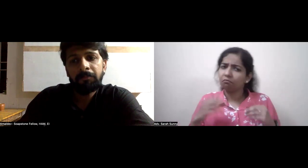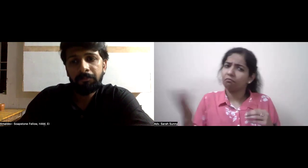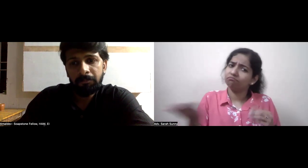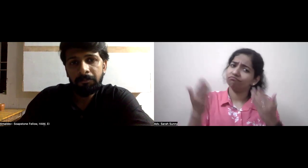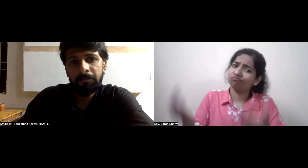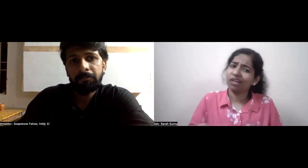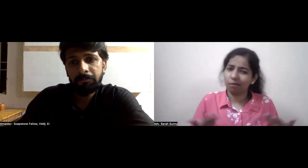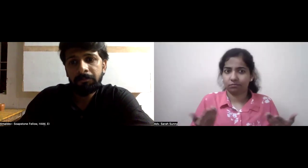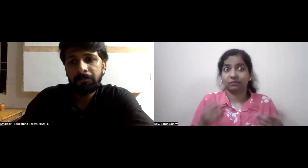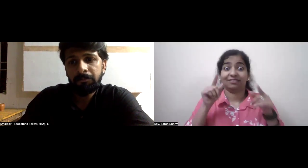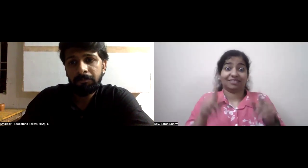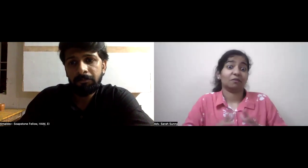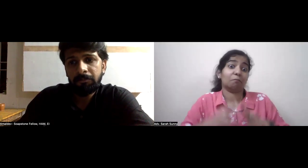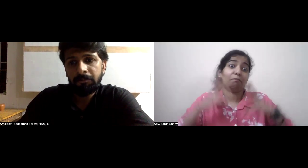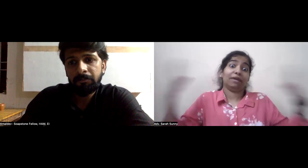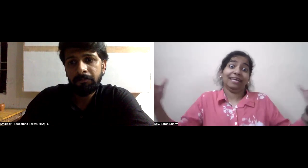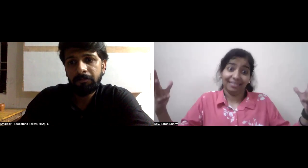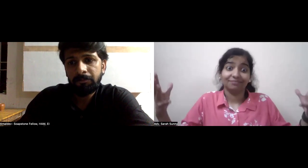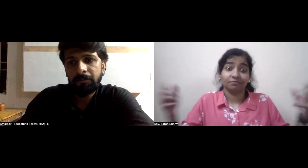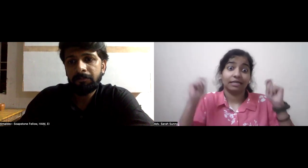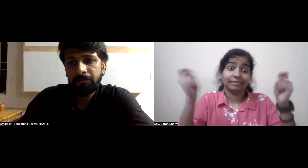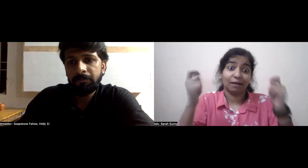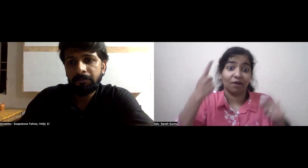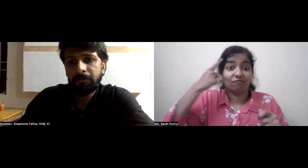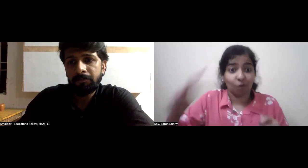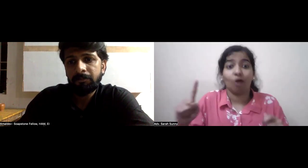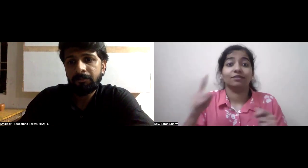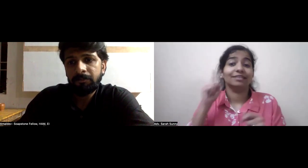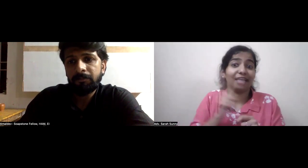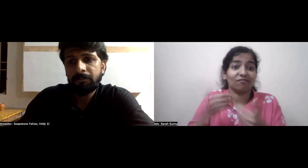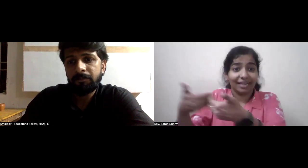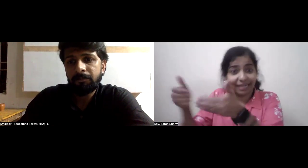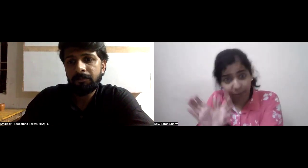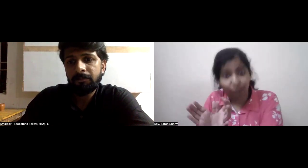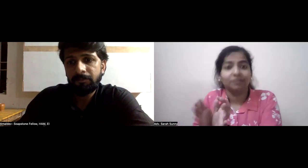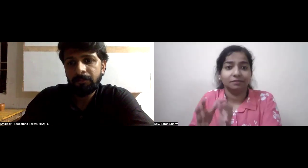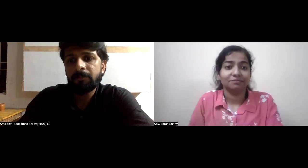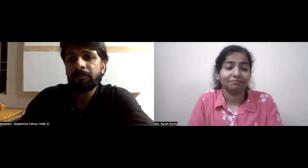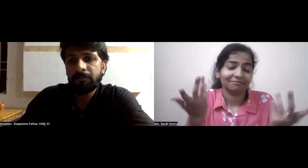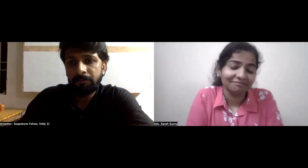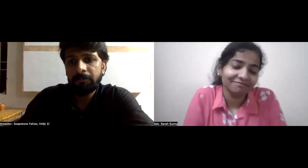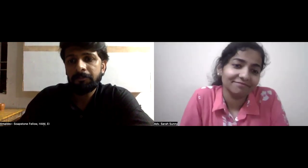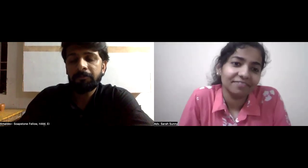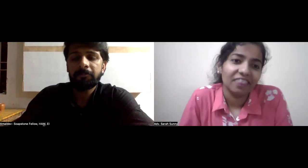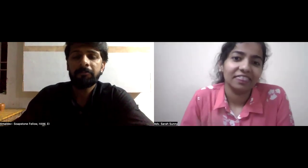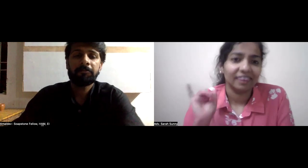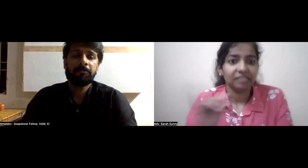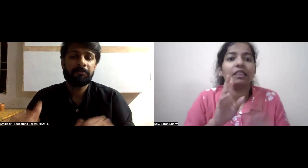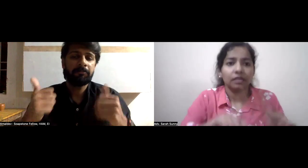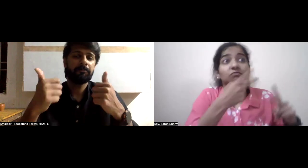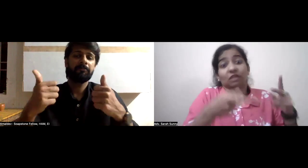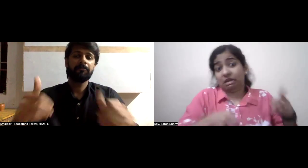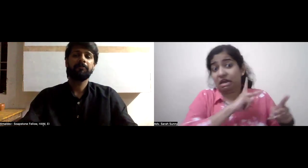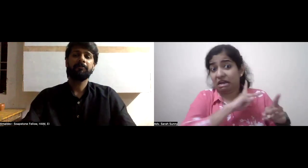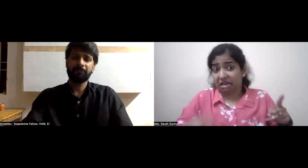permission to bring in an interpreter. And he was very welcoming. He just was so warm and accepting of our request.